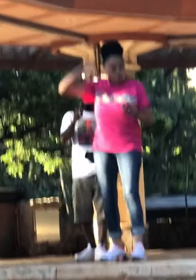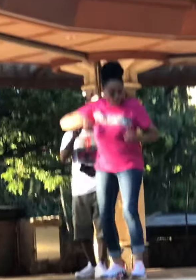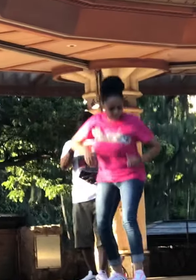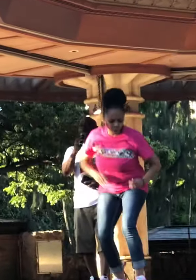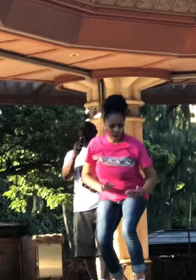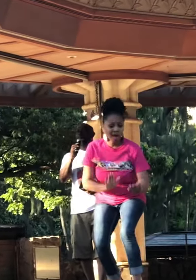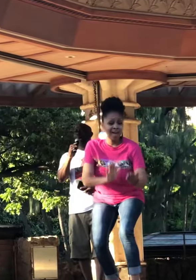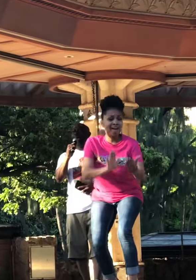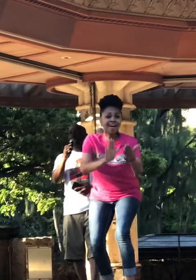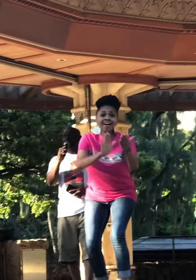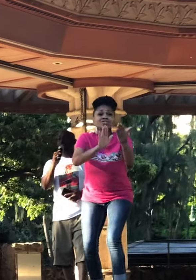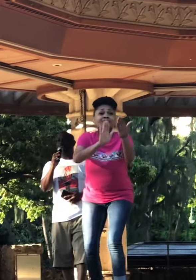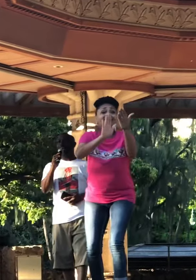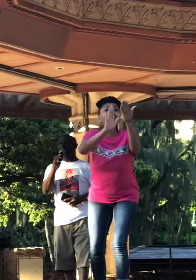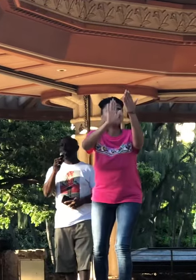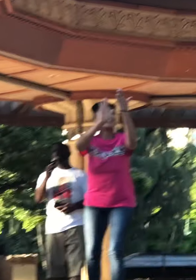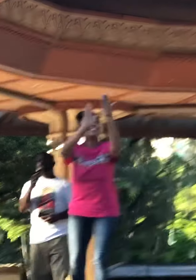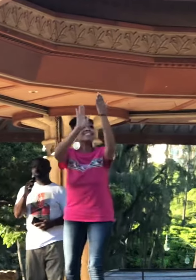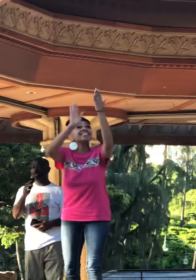Your